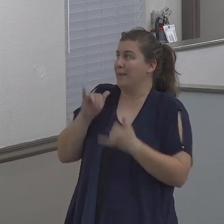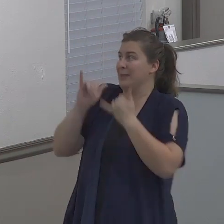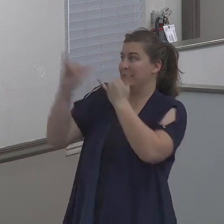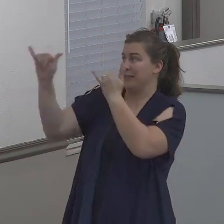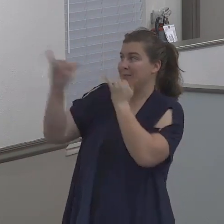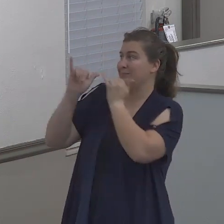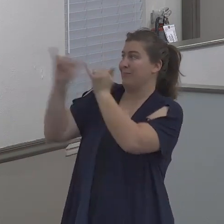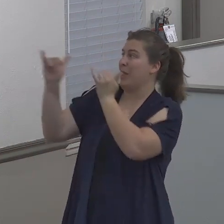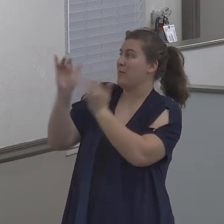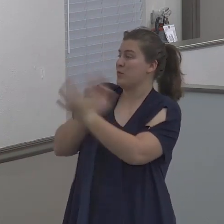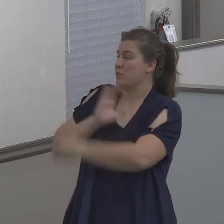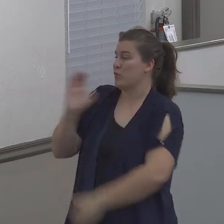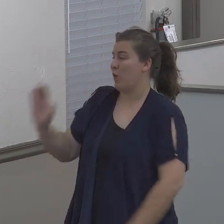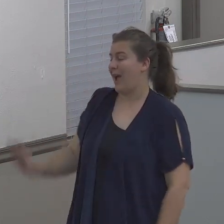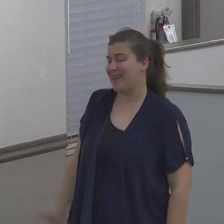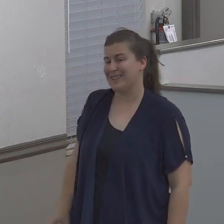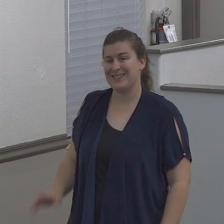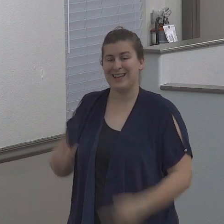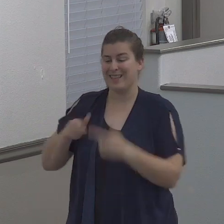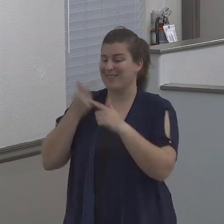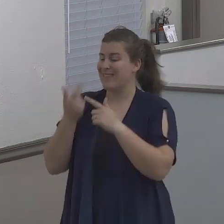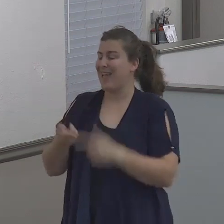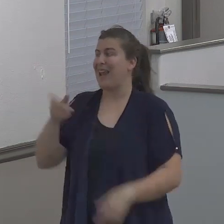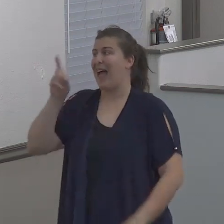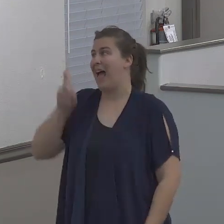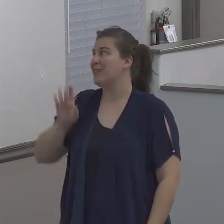But I guess if I'm going to be what God wants me to be,